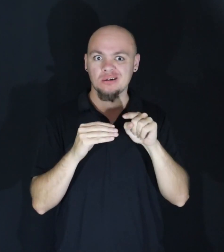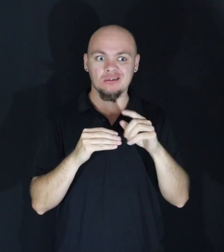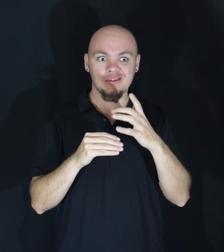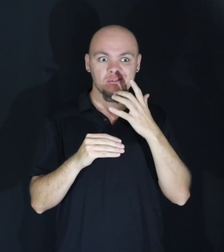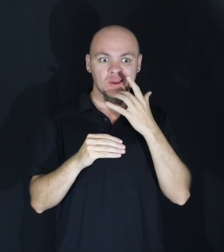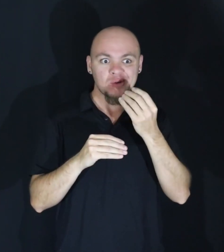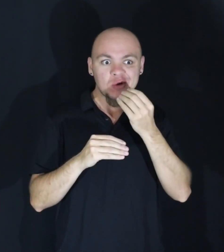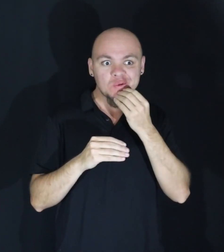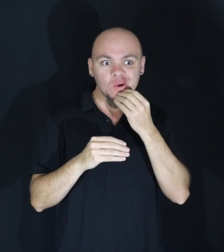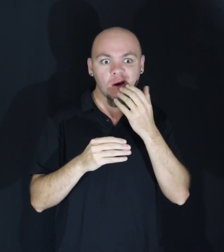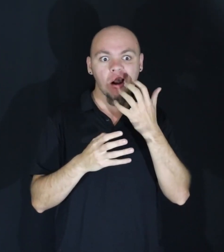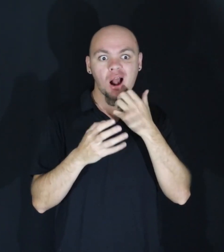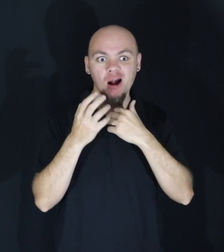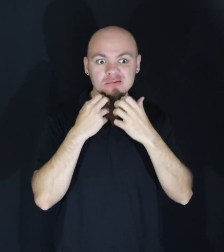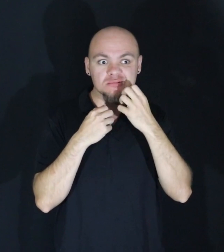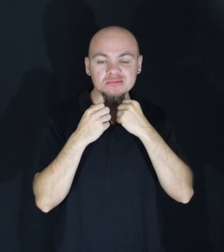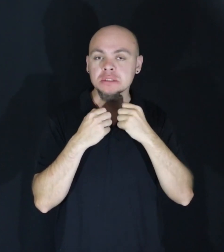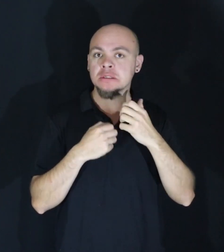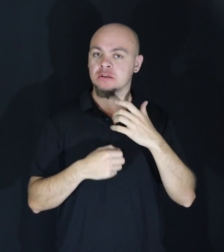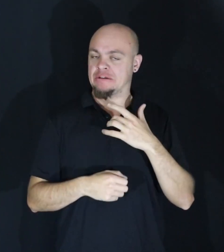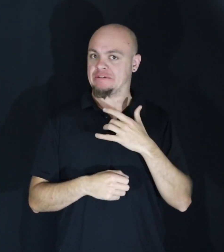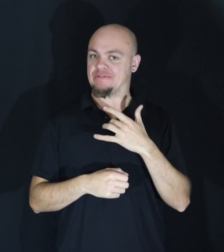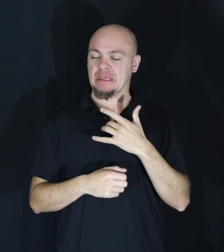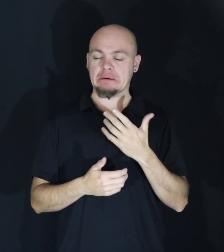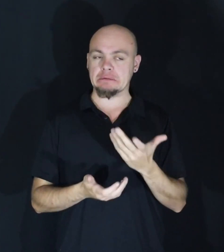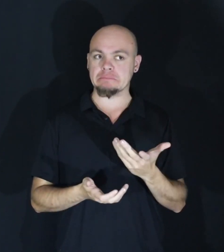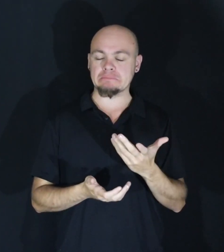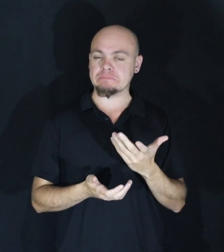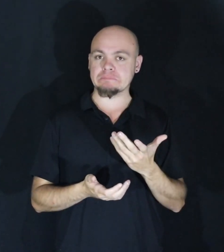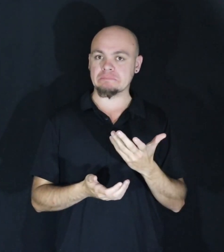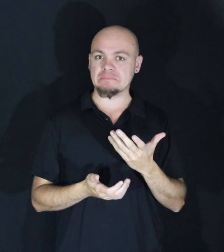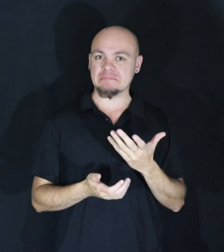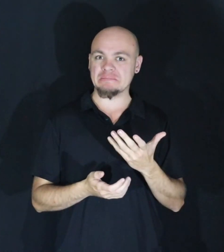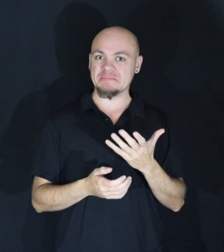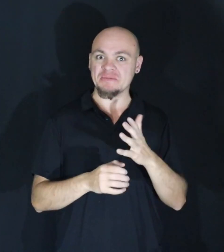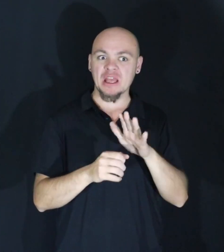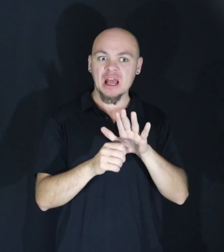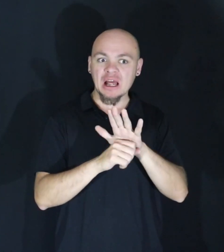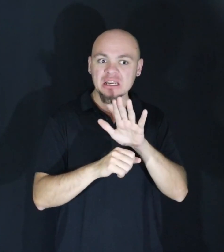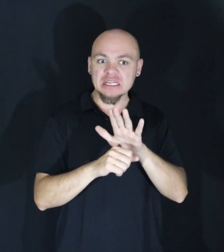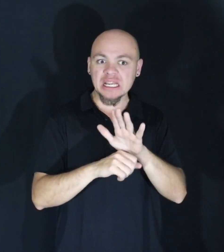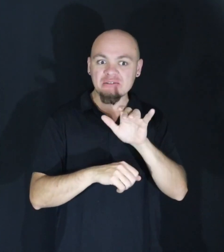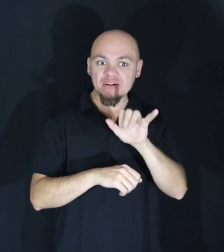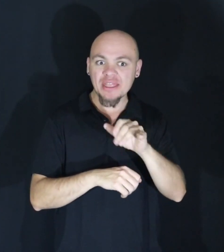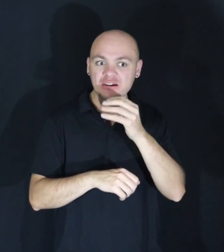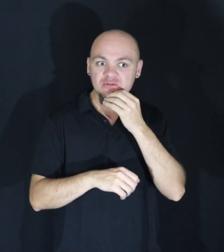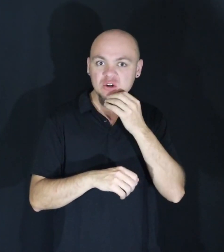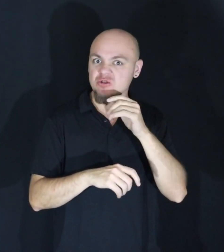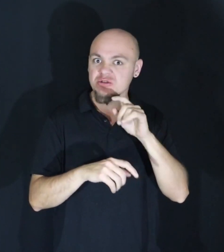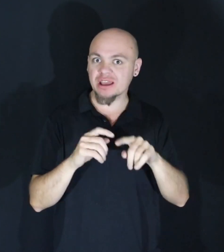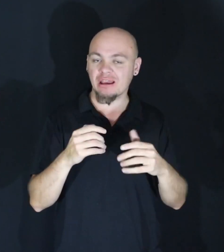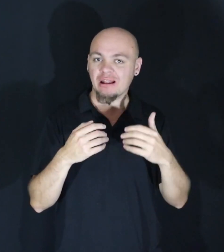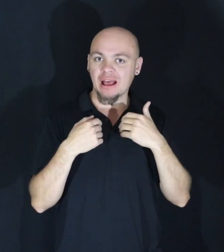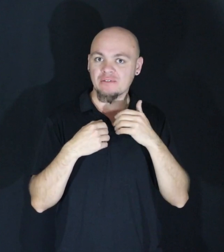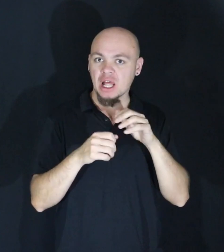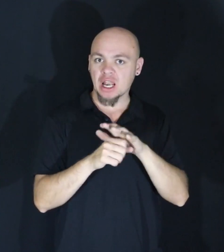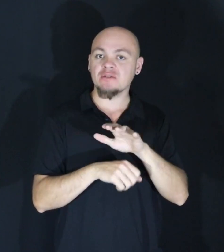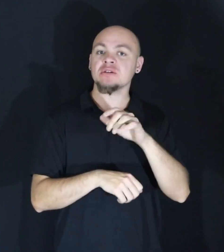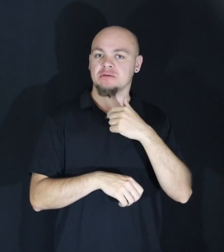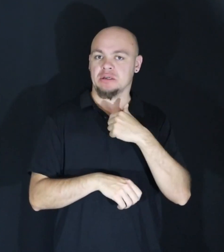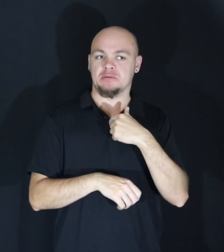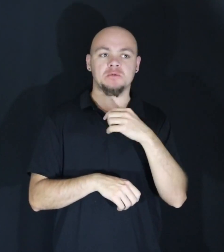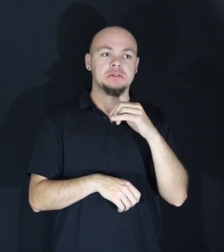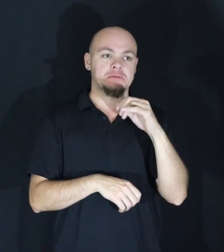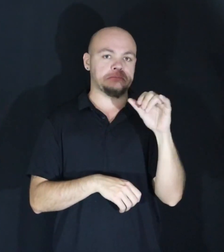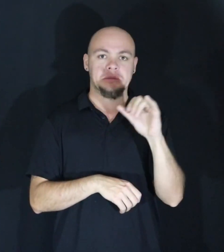favorites? Do you feel that you just can't get enough? That was me over